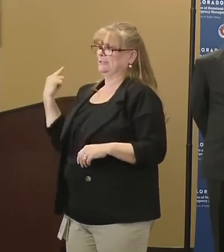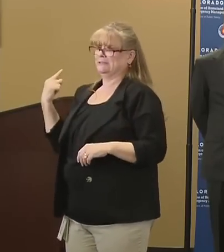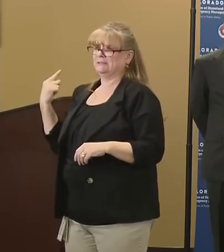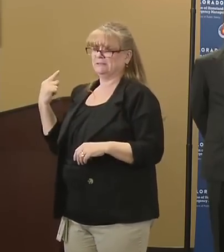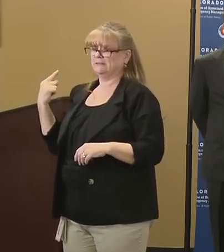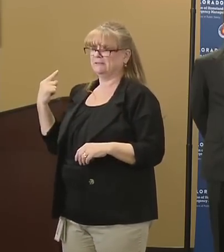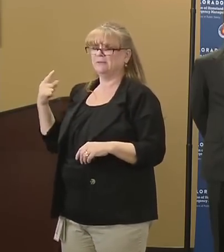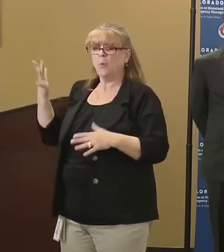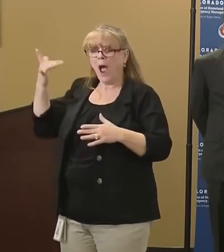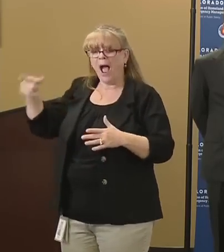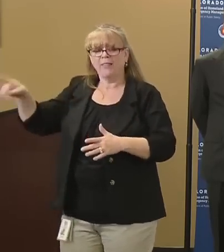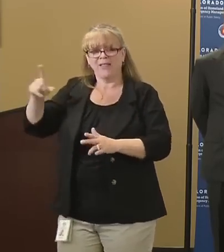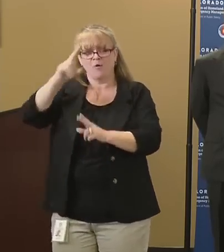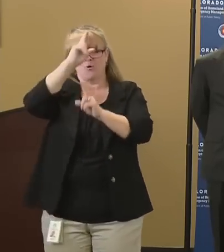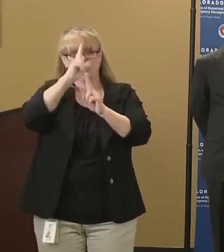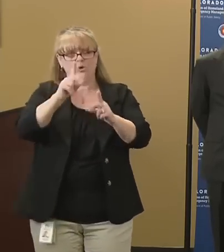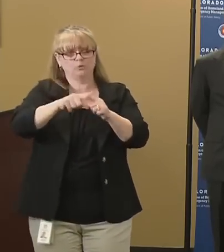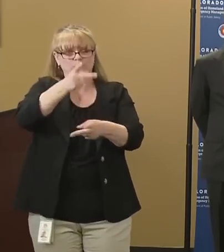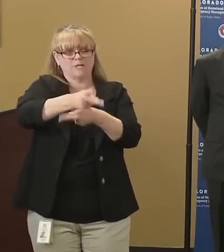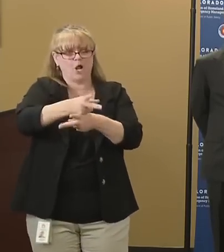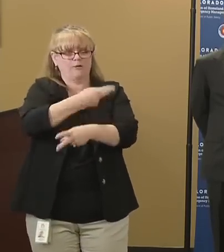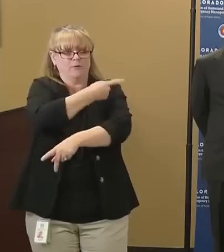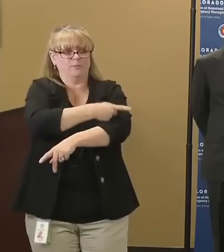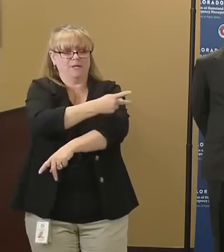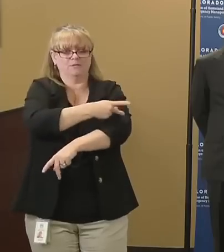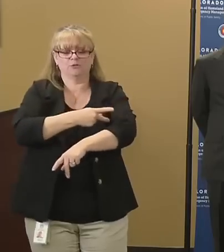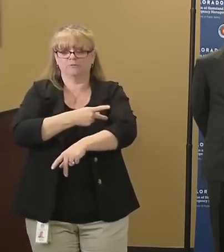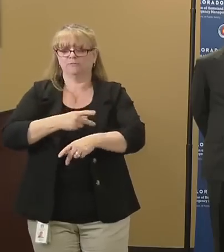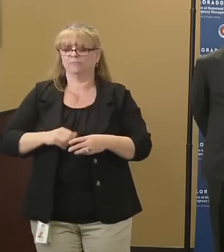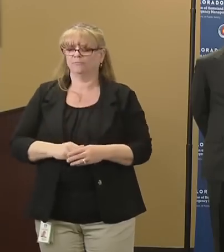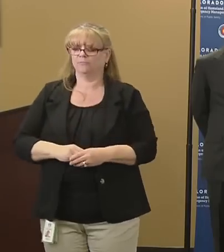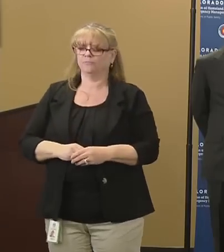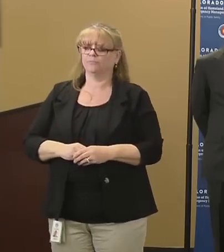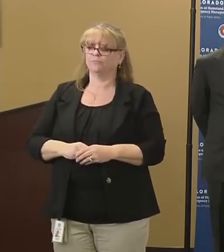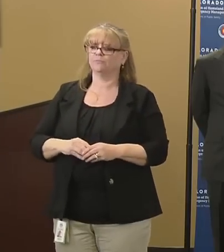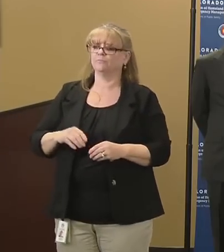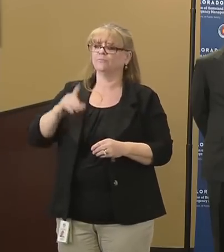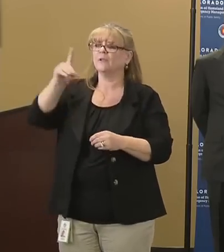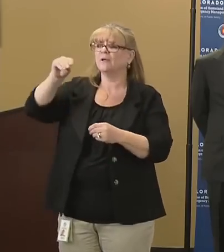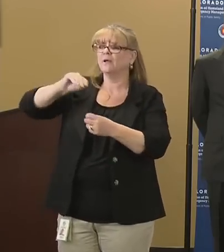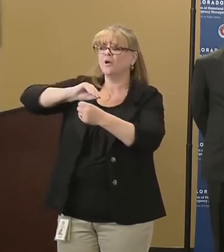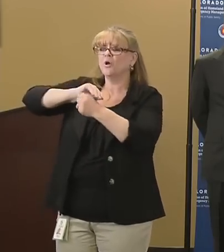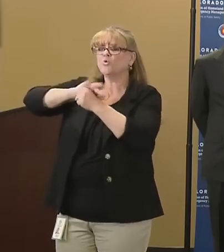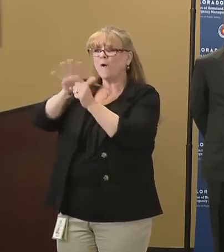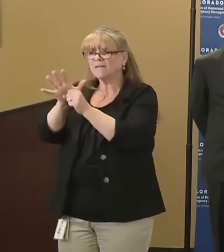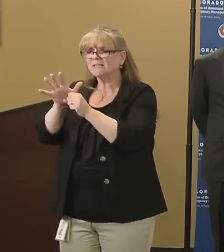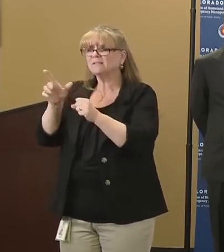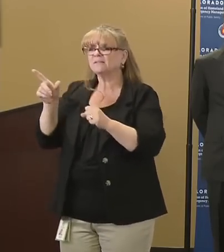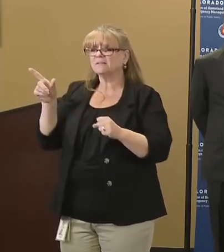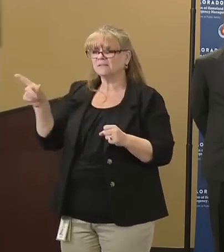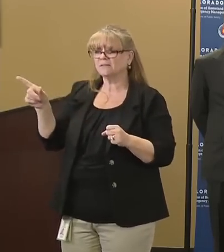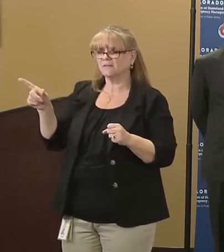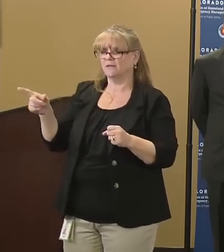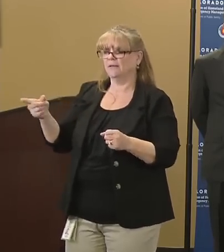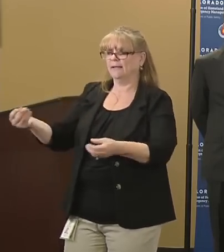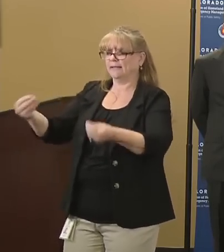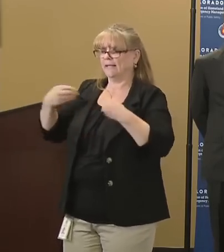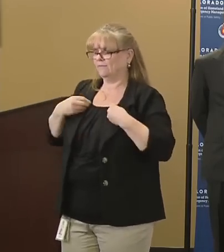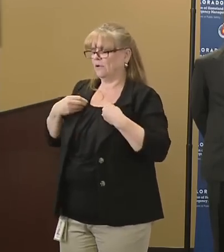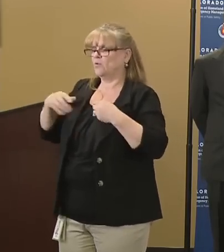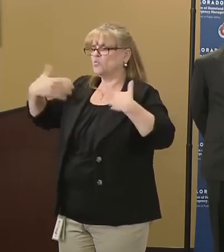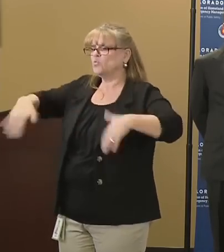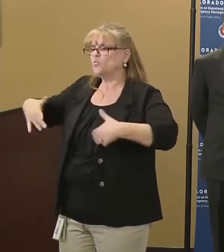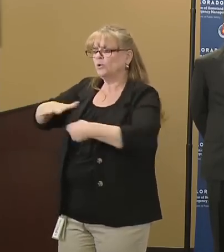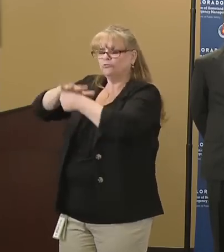the mental stress that the COVID-19 pandemic is causing on our critical care providers. Working in conjunction